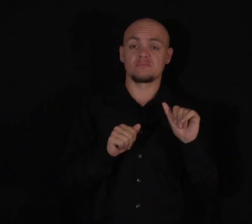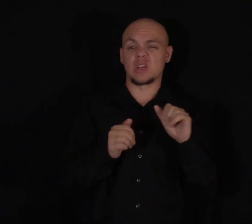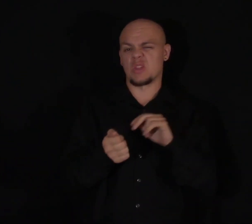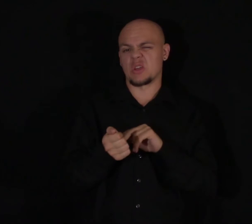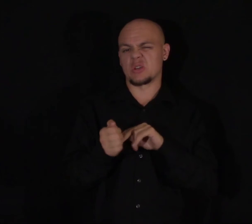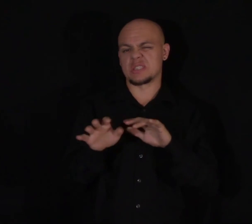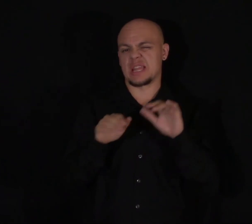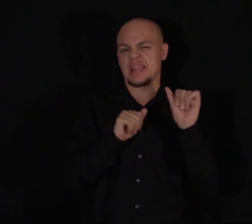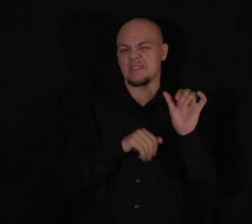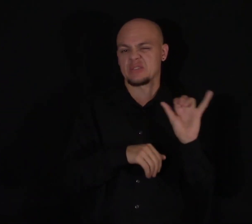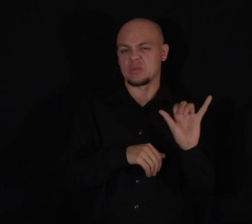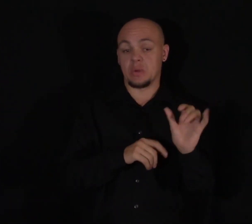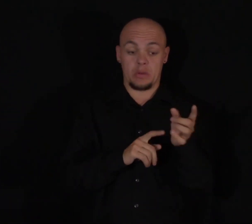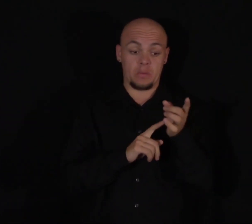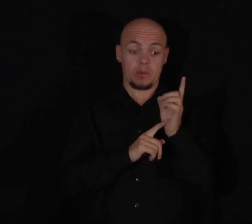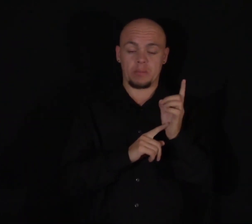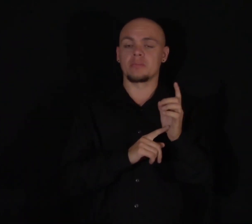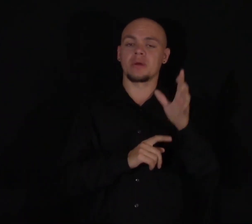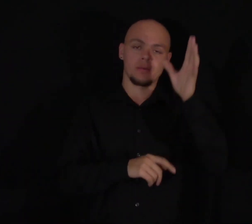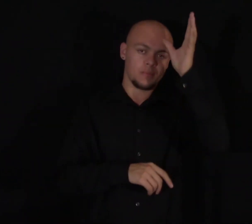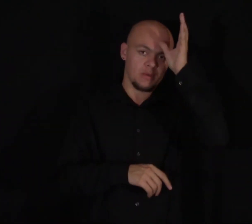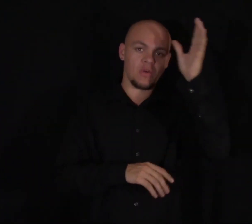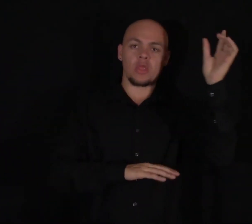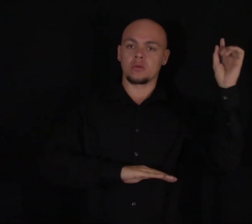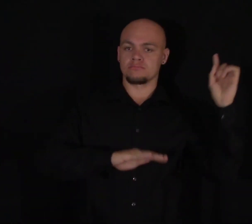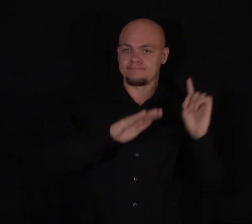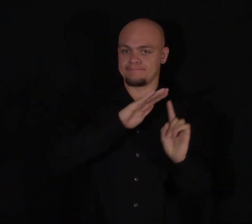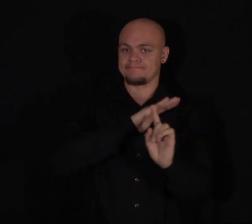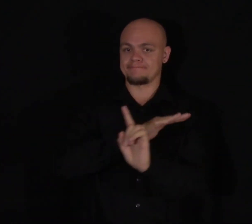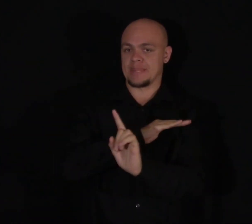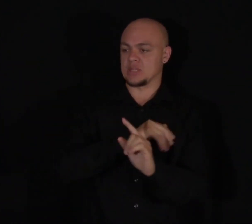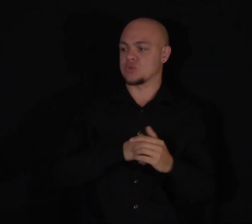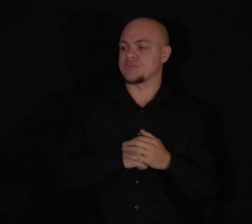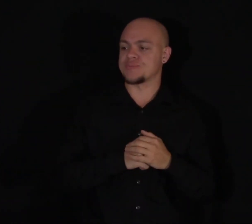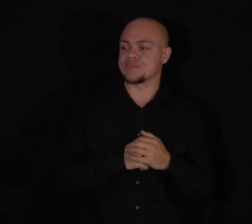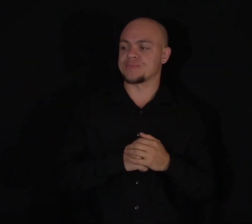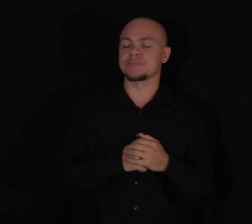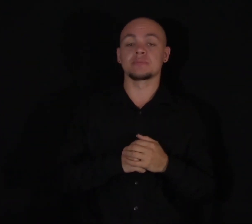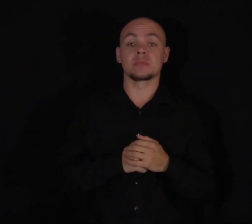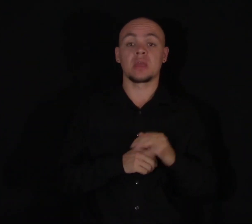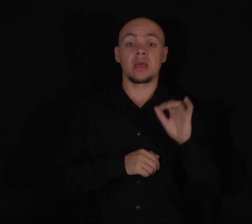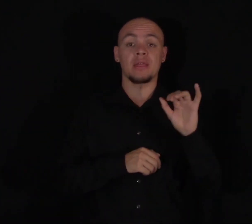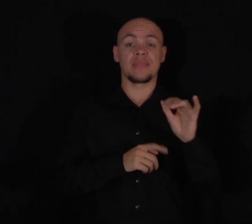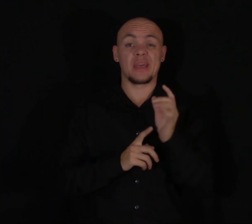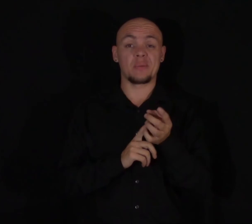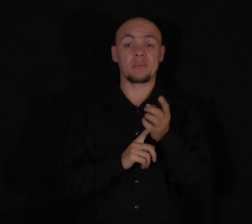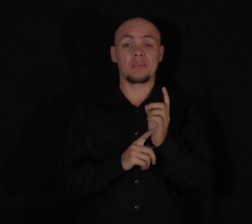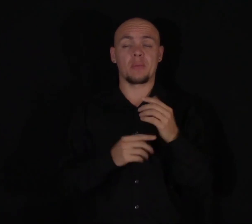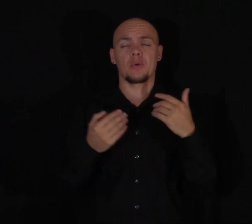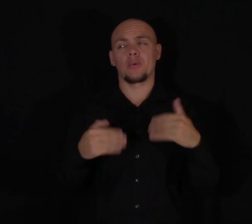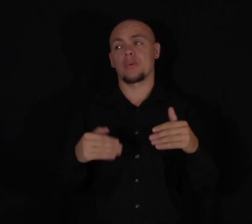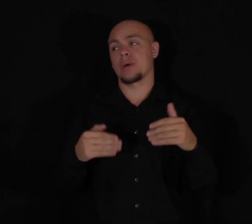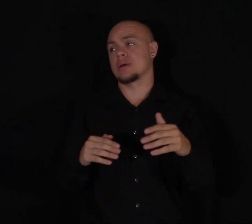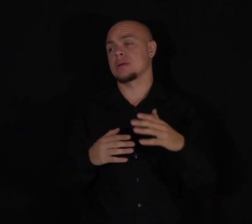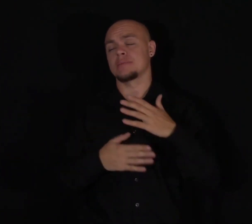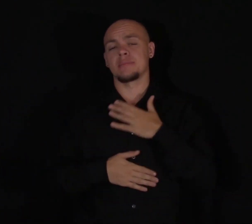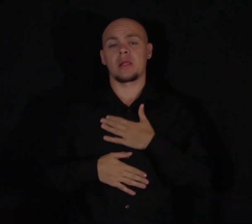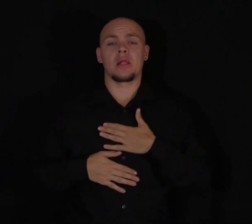moment my father entered it. Nothing at this moment could have given me greater pleasure than the arrival of